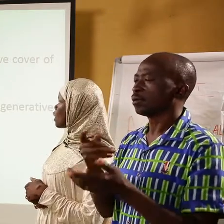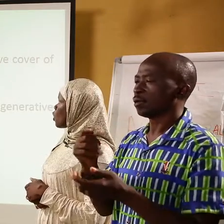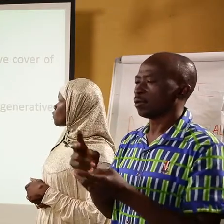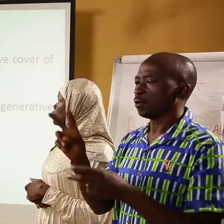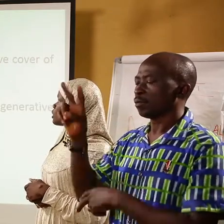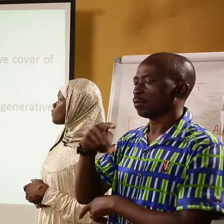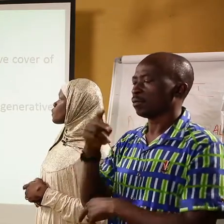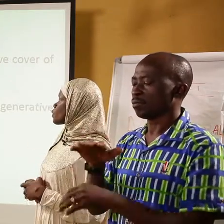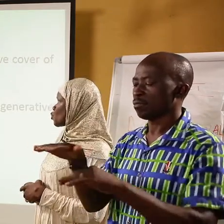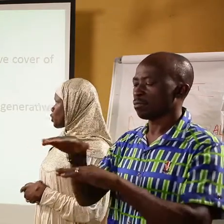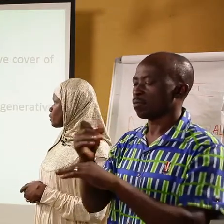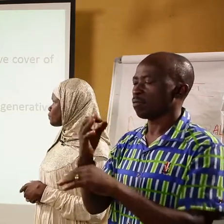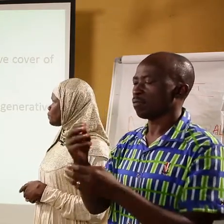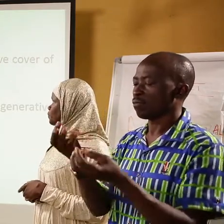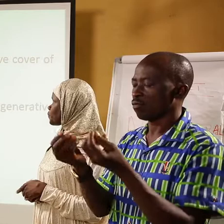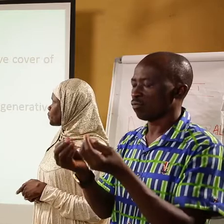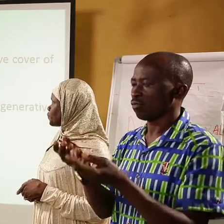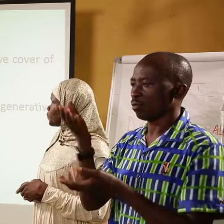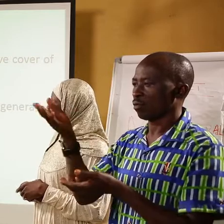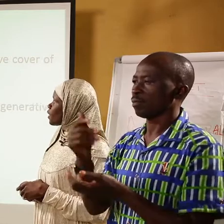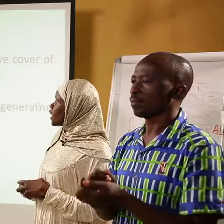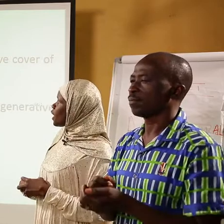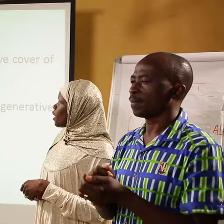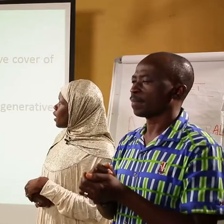vegetative cover of the soil.